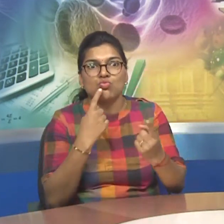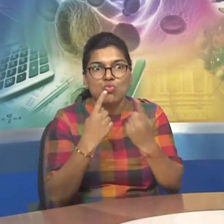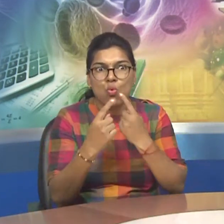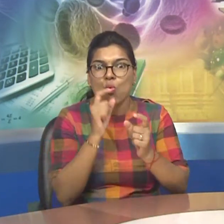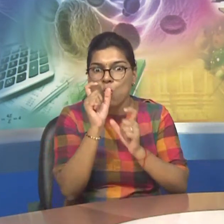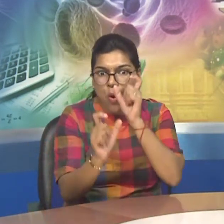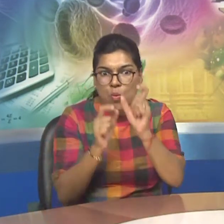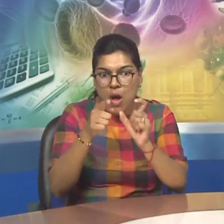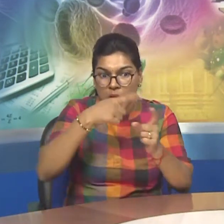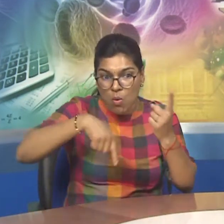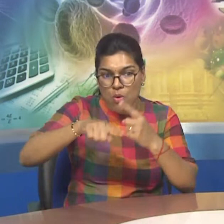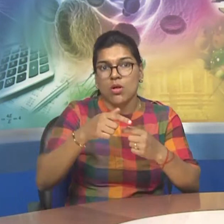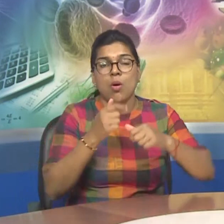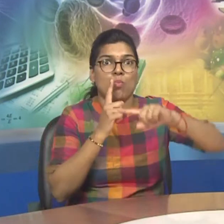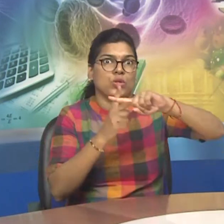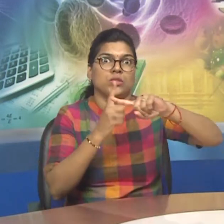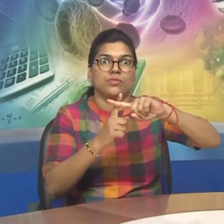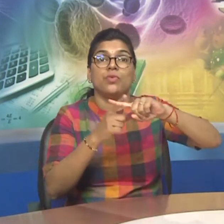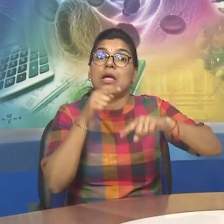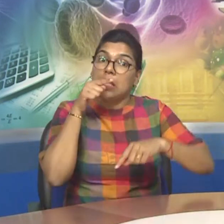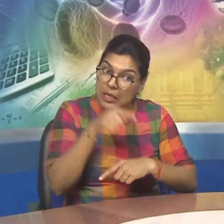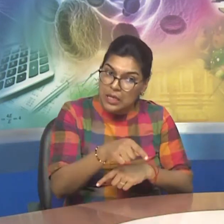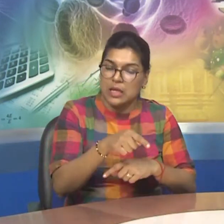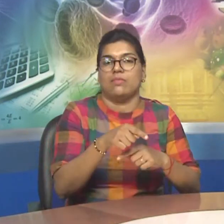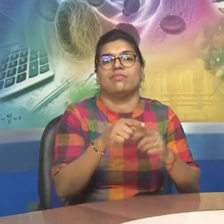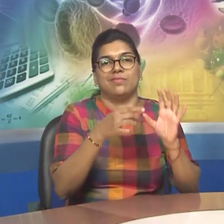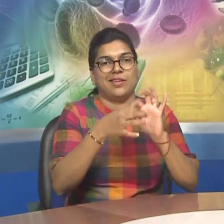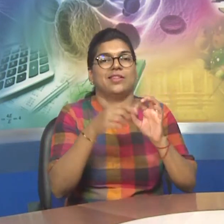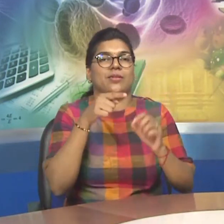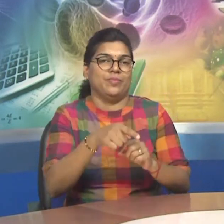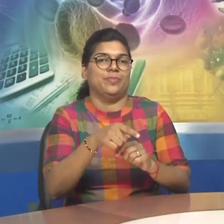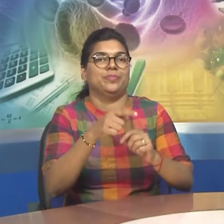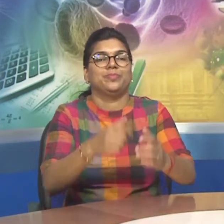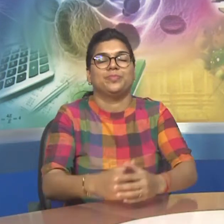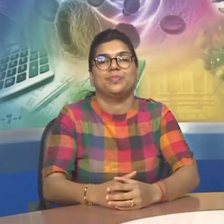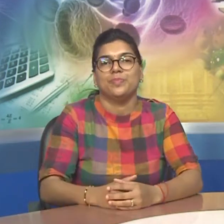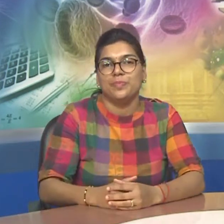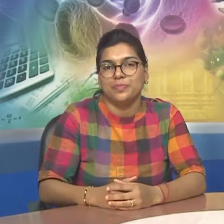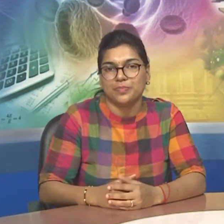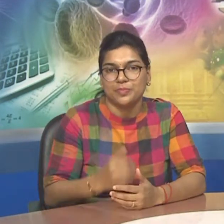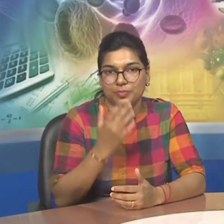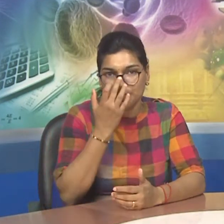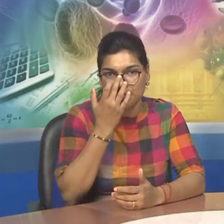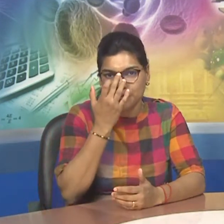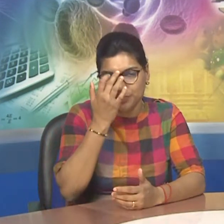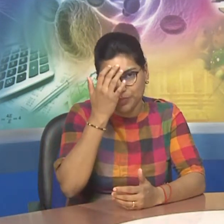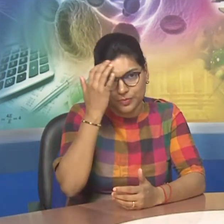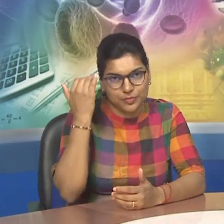And also our holy scriptures have talked about the positive emotions and the positive attitude.